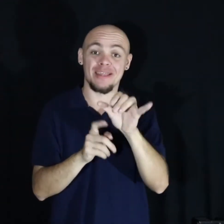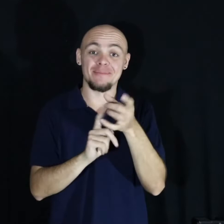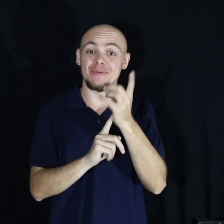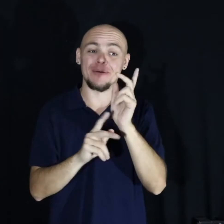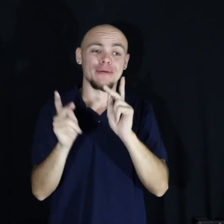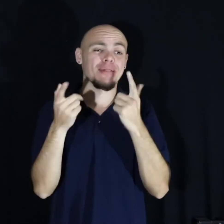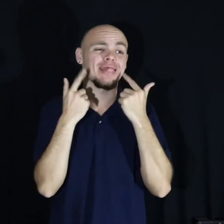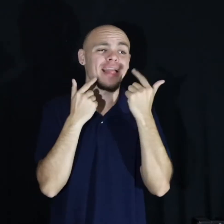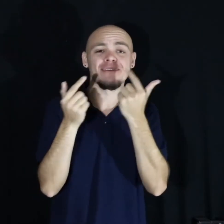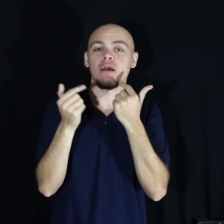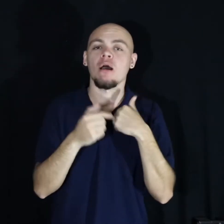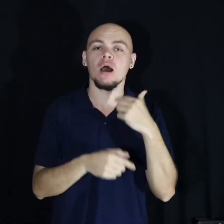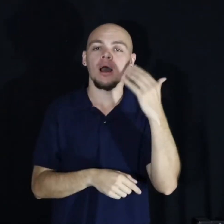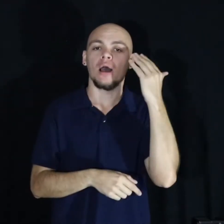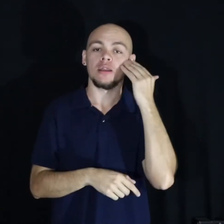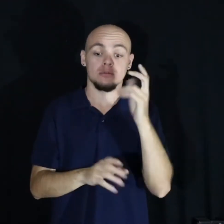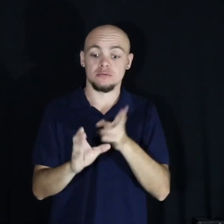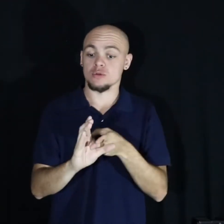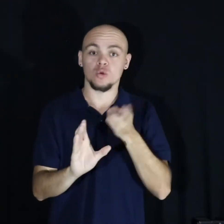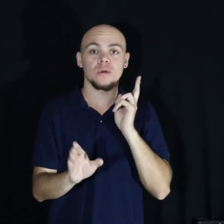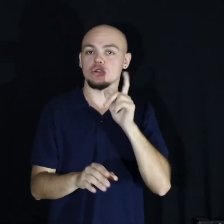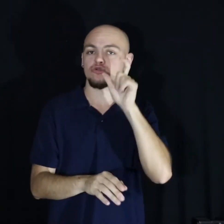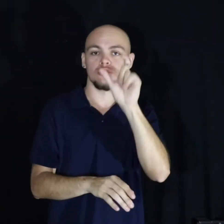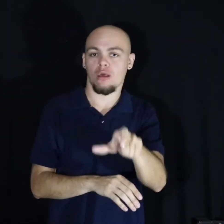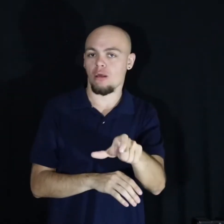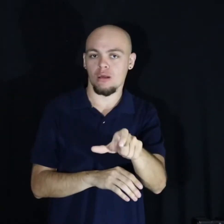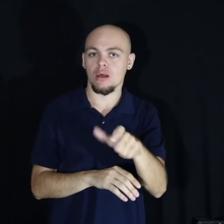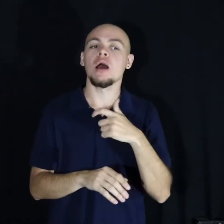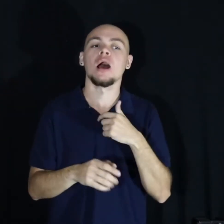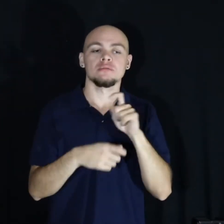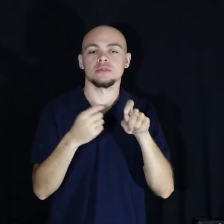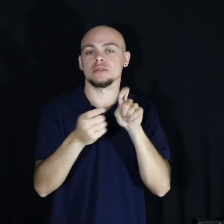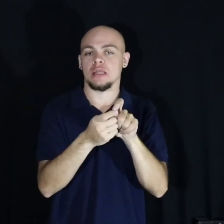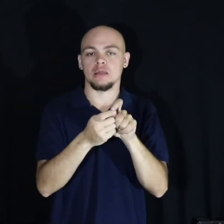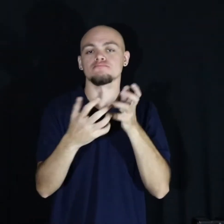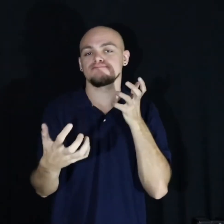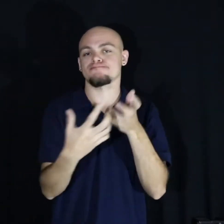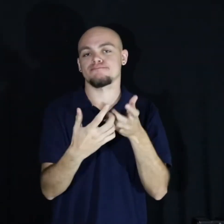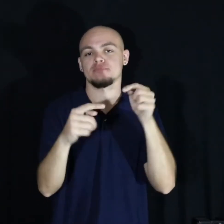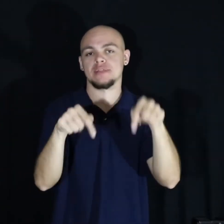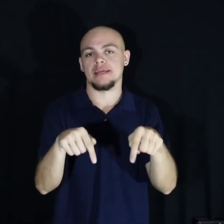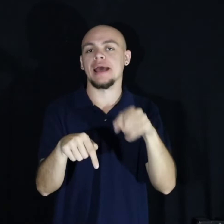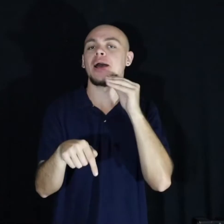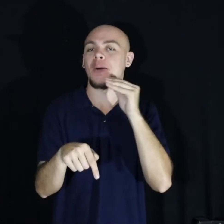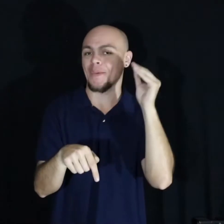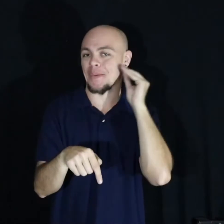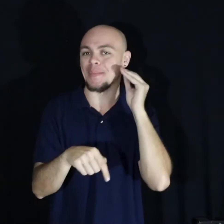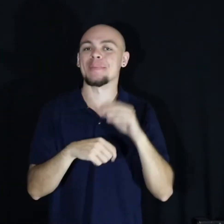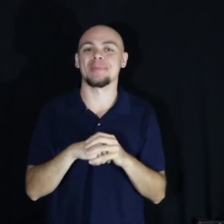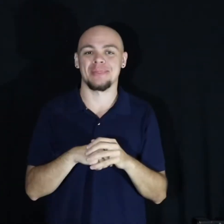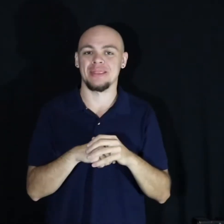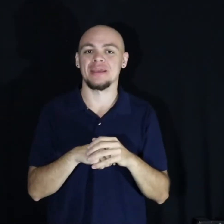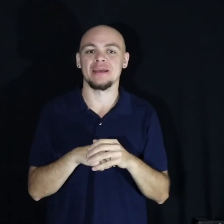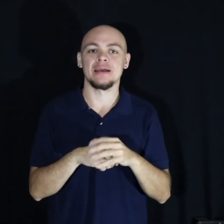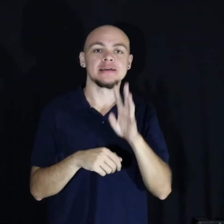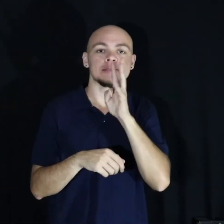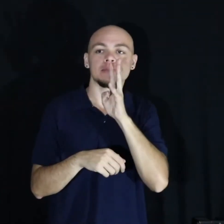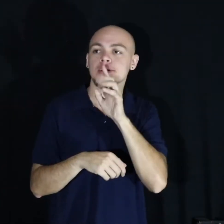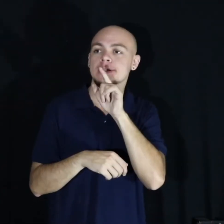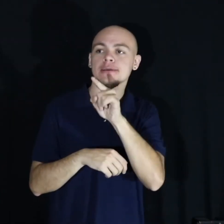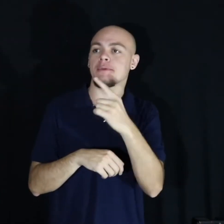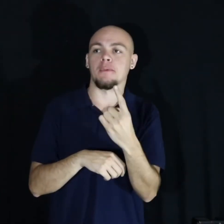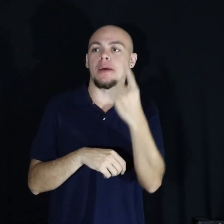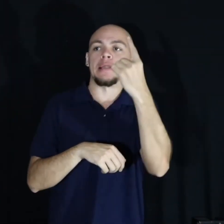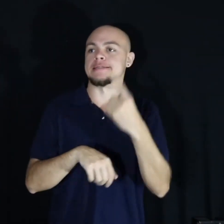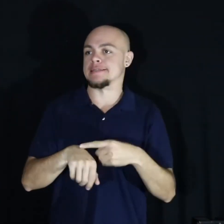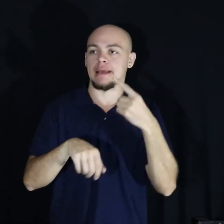was laughing, I knew that I shouldn't quit. I knew that I was where I was supposed to be, and I knew that I was home. And I haven't spoken to you once in the 4 years